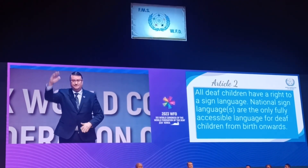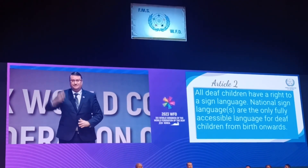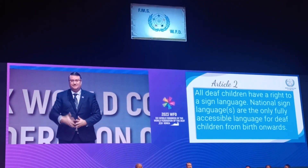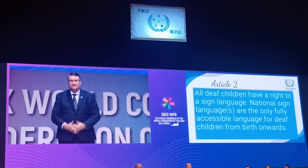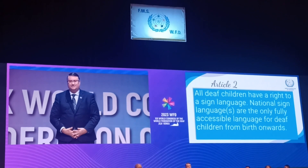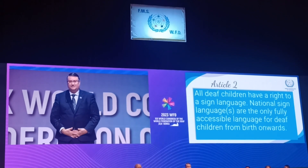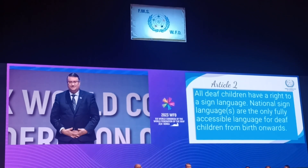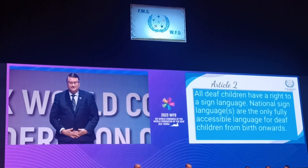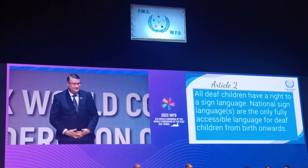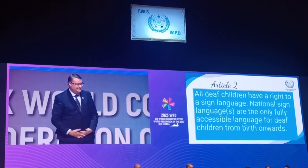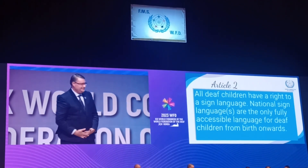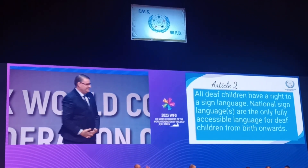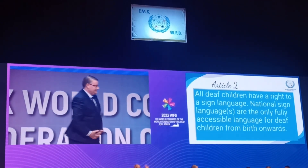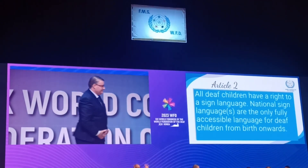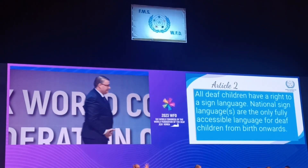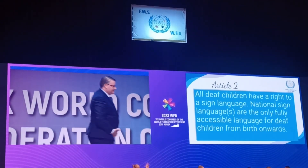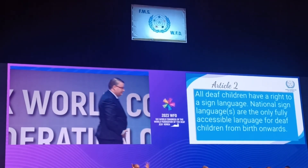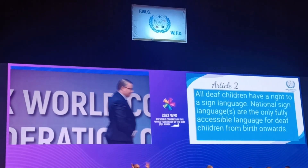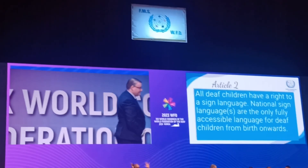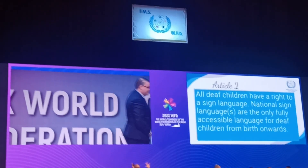onwards.